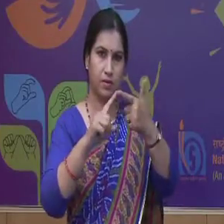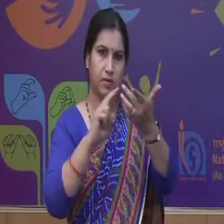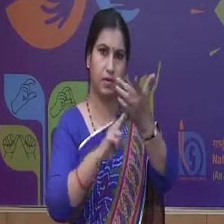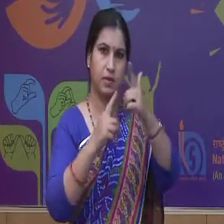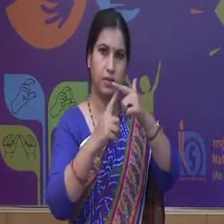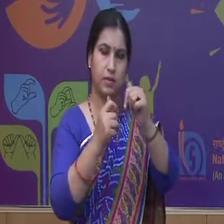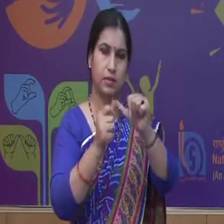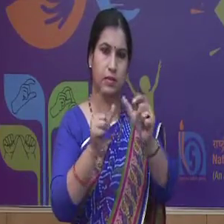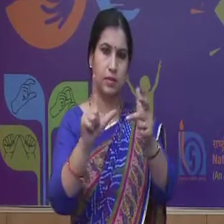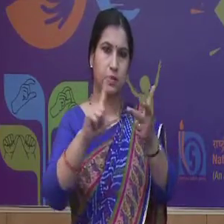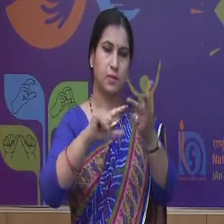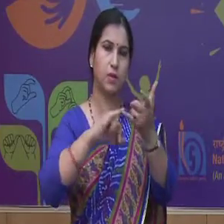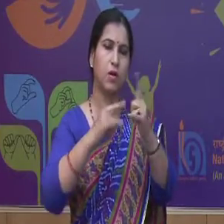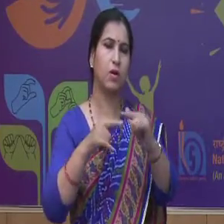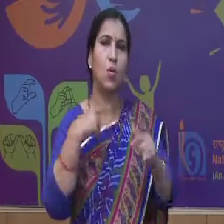their contribution to India.